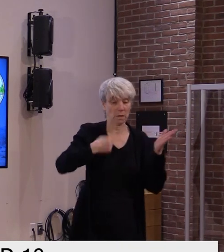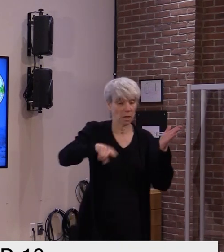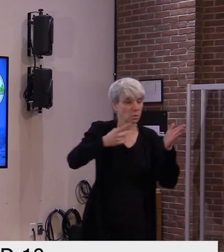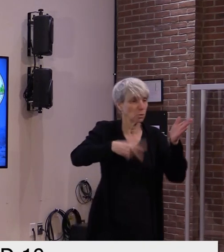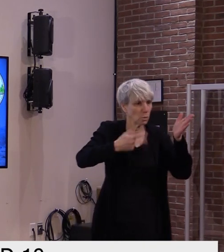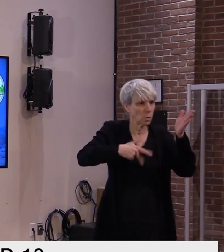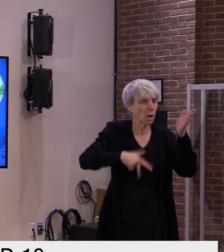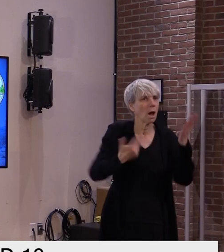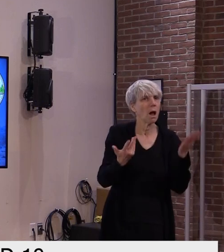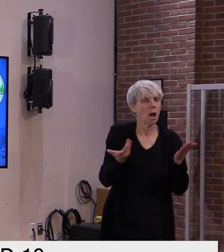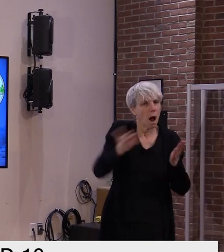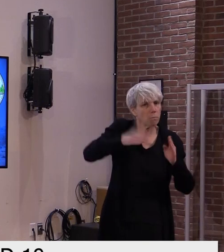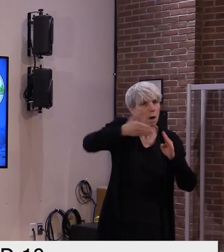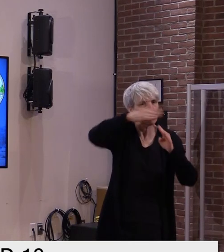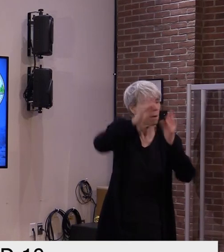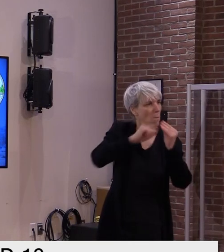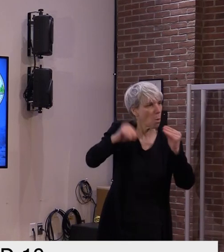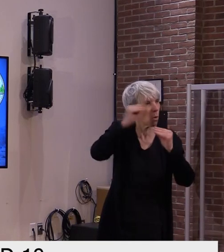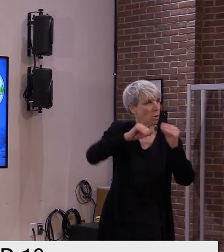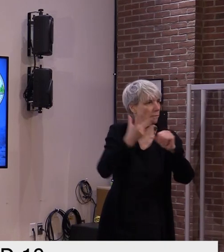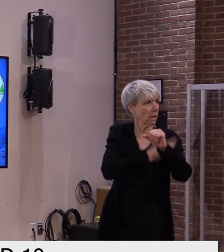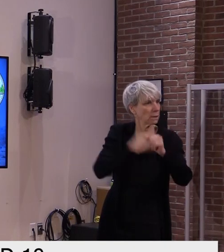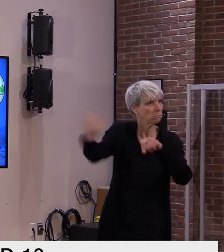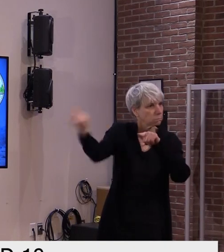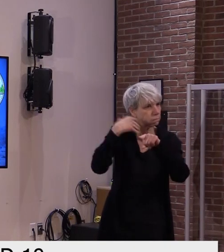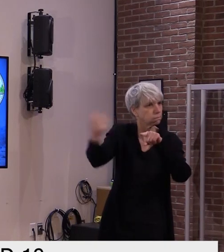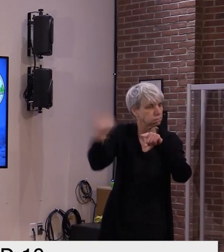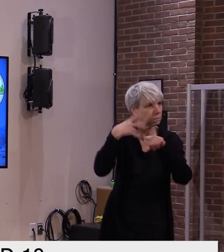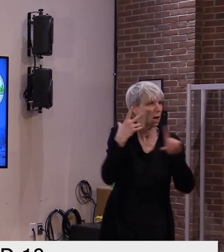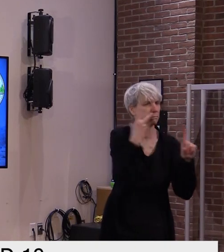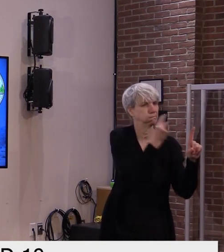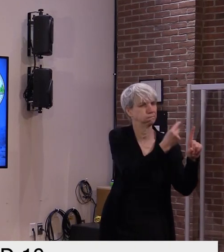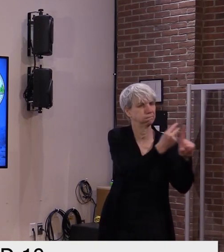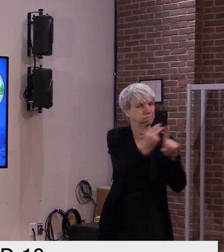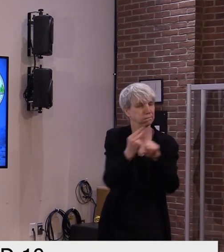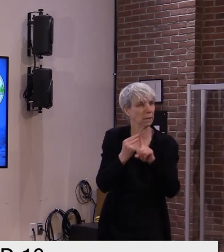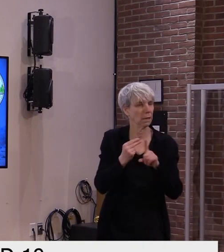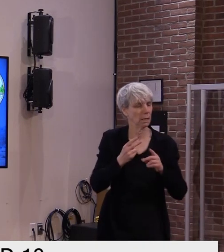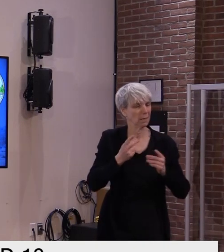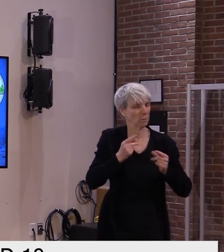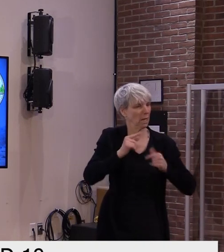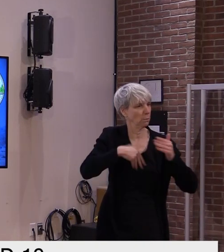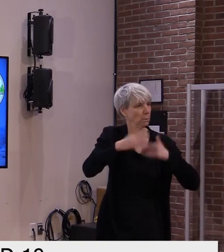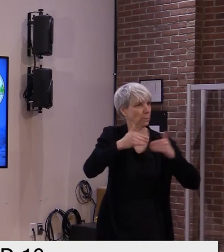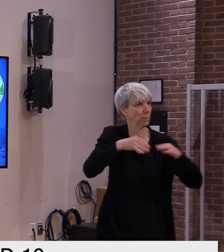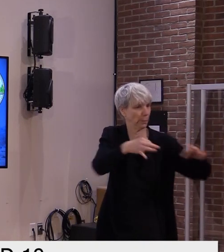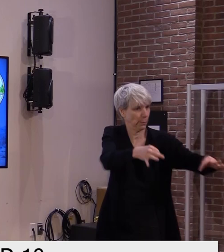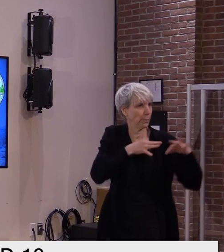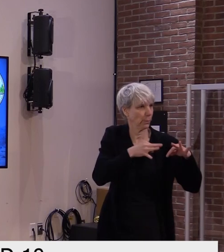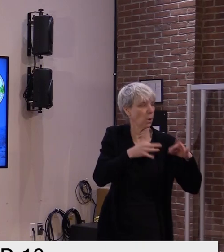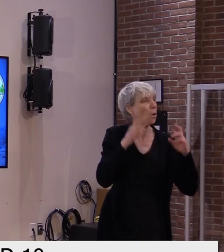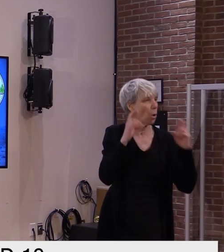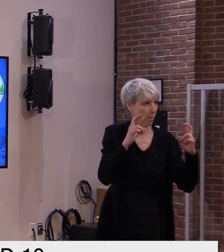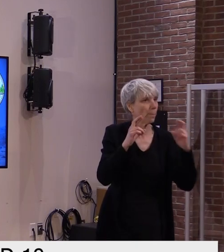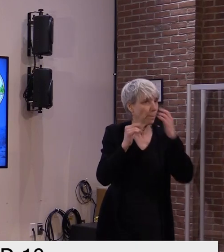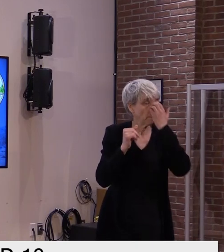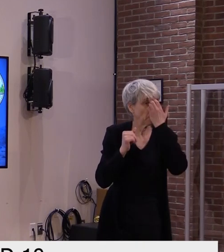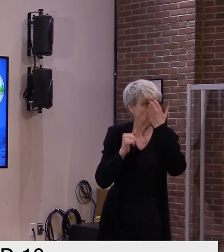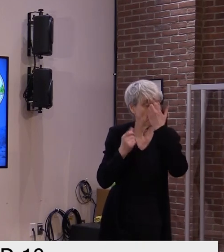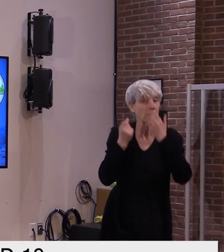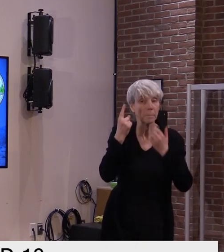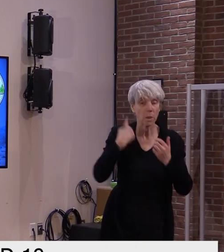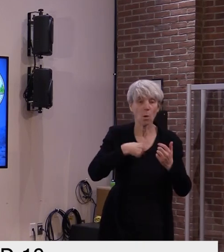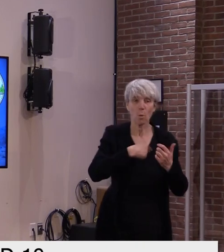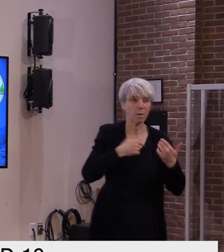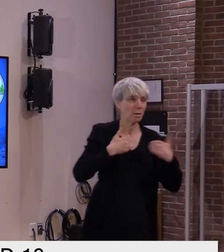future, and it'll continue to grow so that we can put more shots in arms. That's our goal. And we'll be able to ramp up for it as well. With the